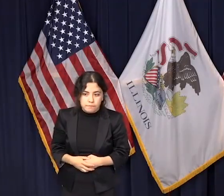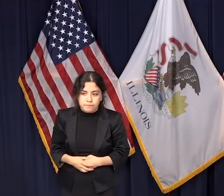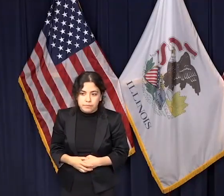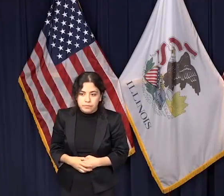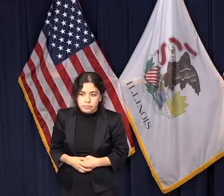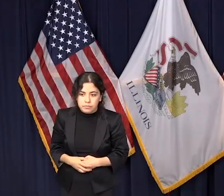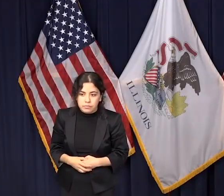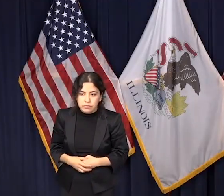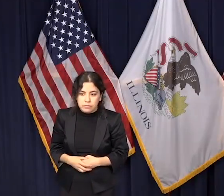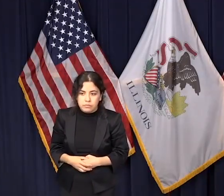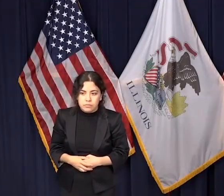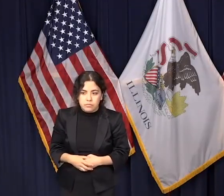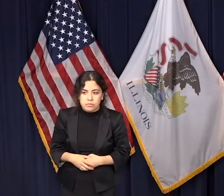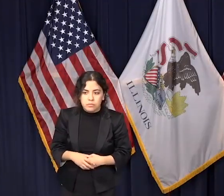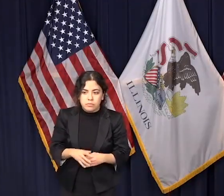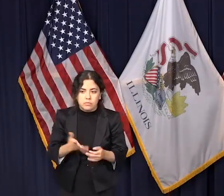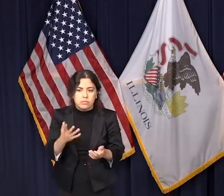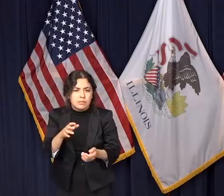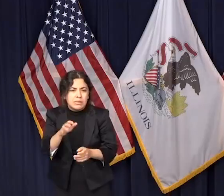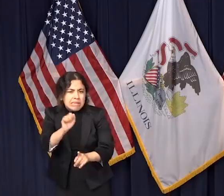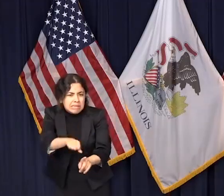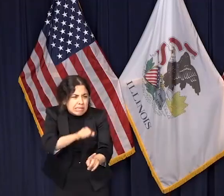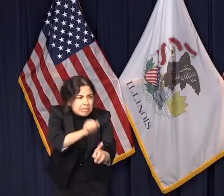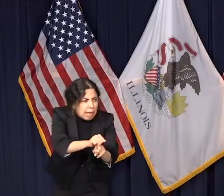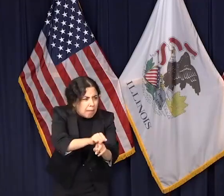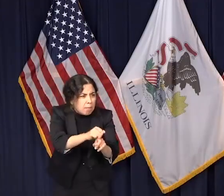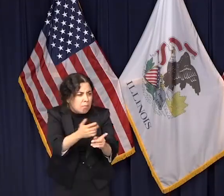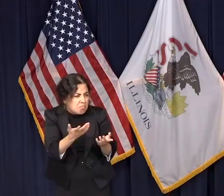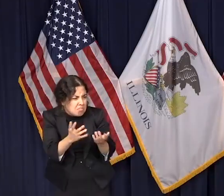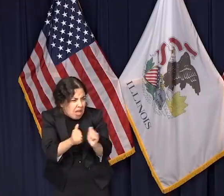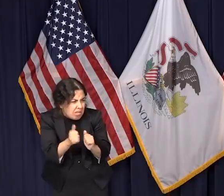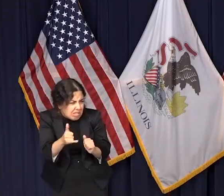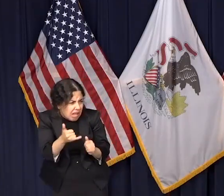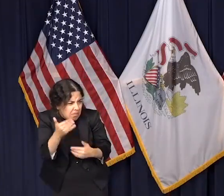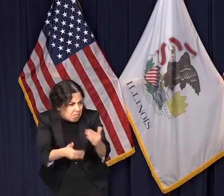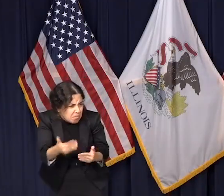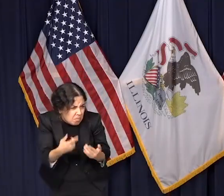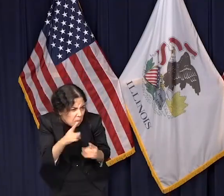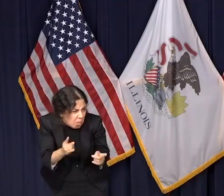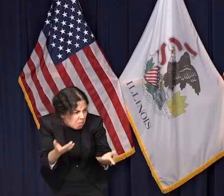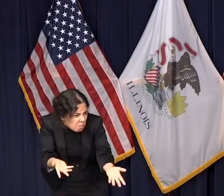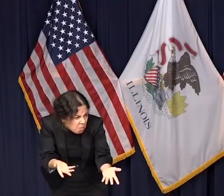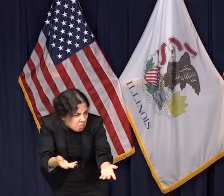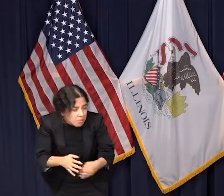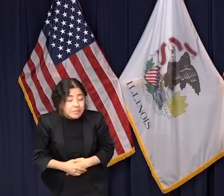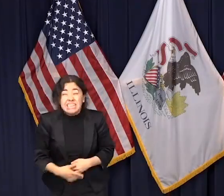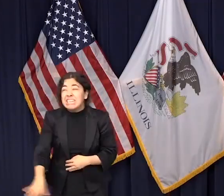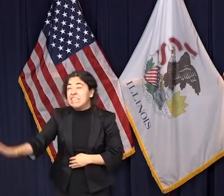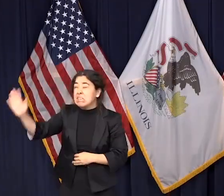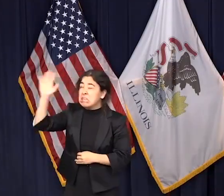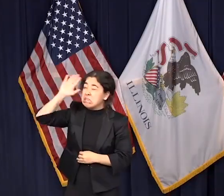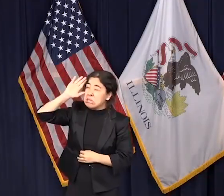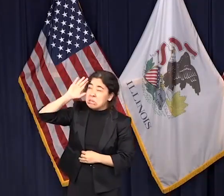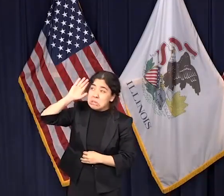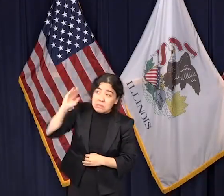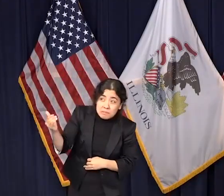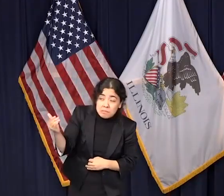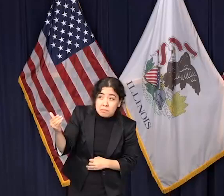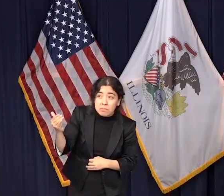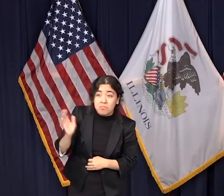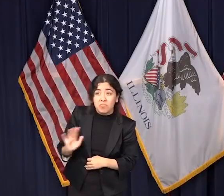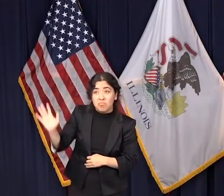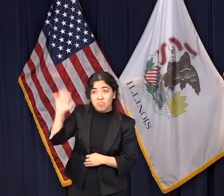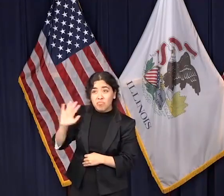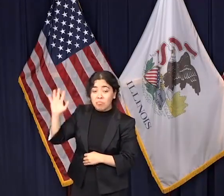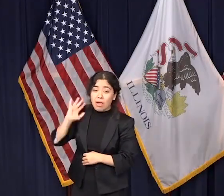So it appears, and I'm just giving you what my understanding is now, it appears that in past